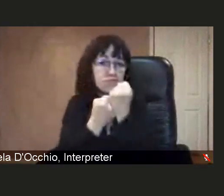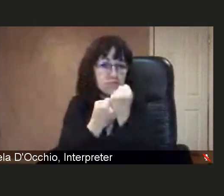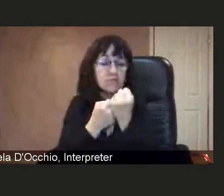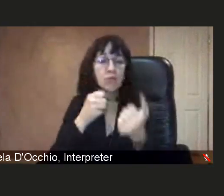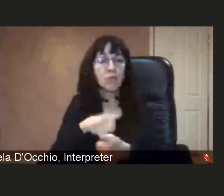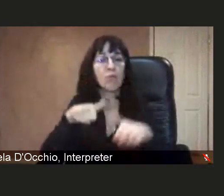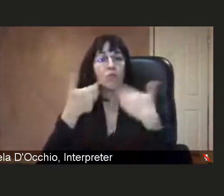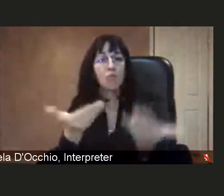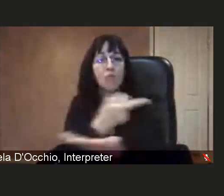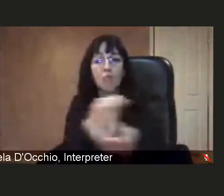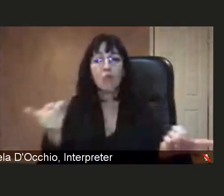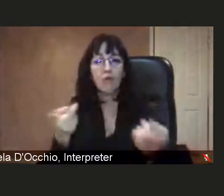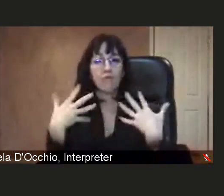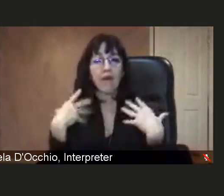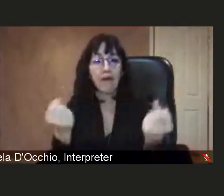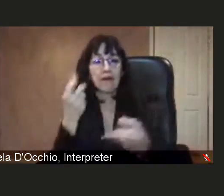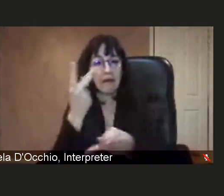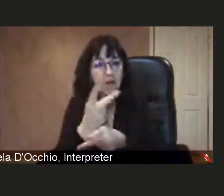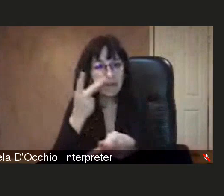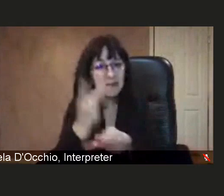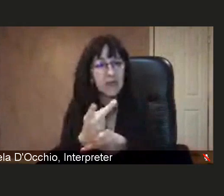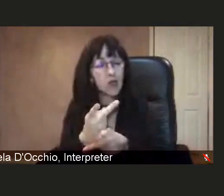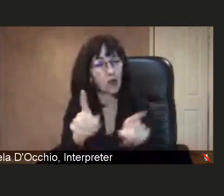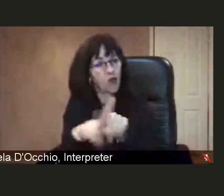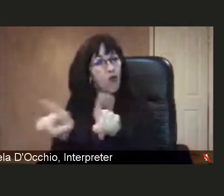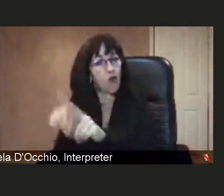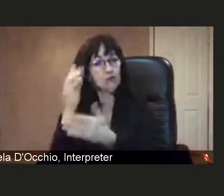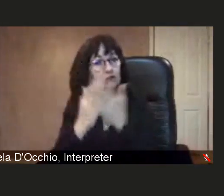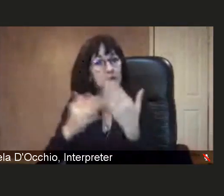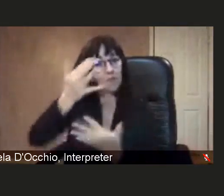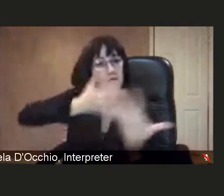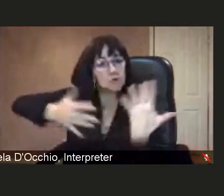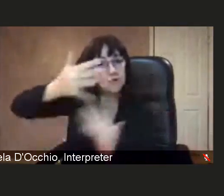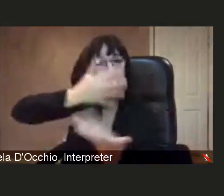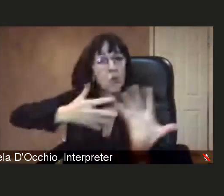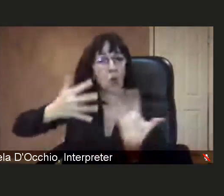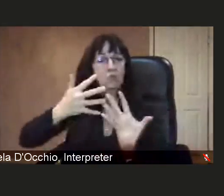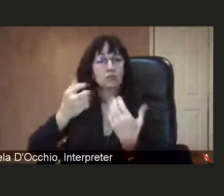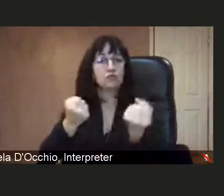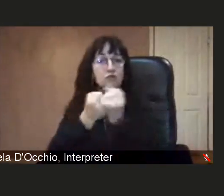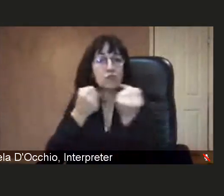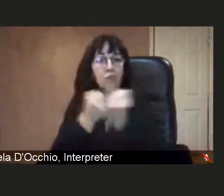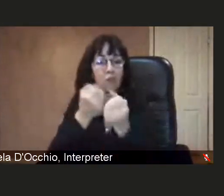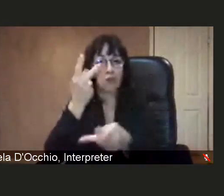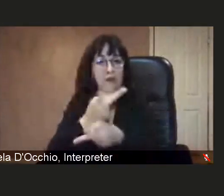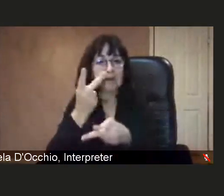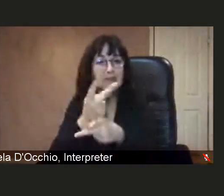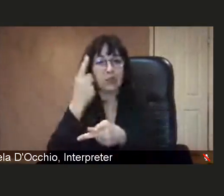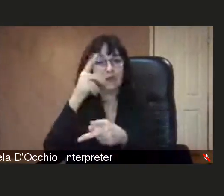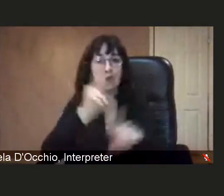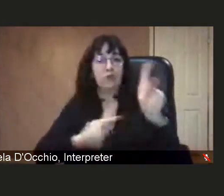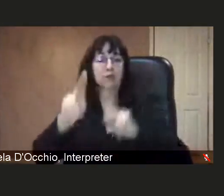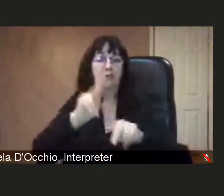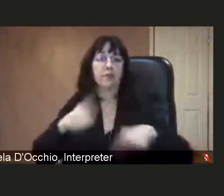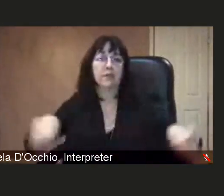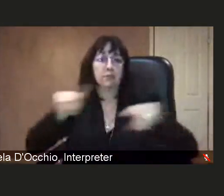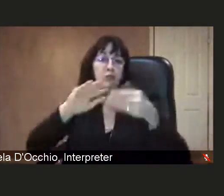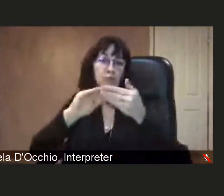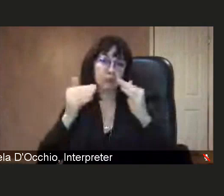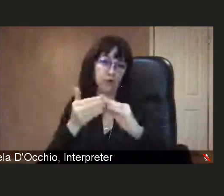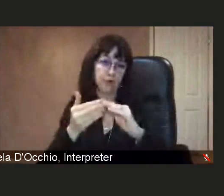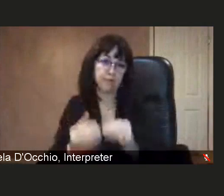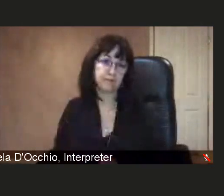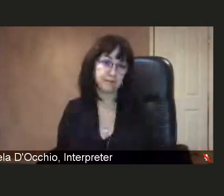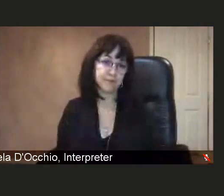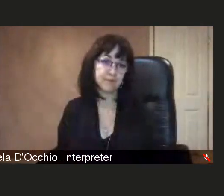as social and supportive care for everybody here in our community. As I close out this town